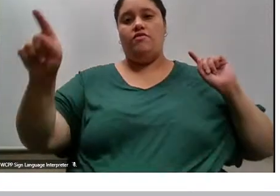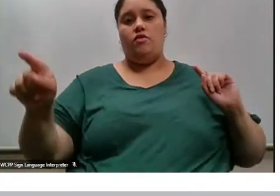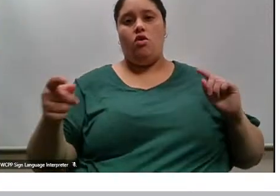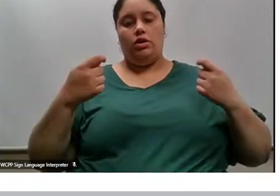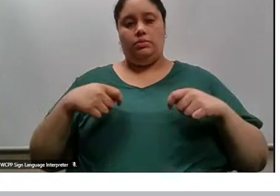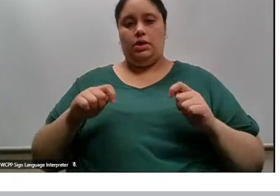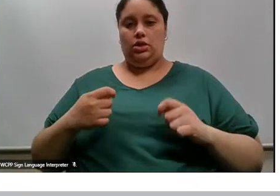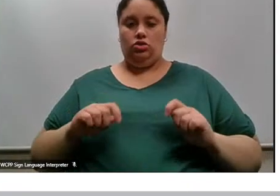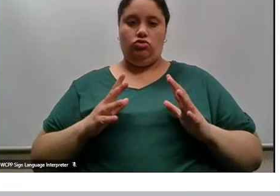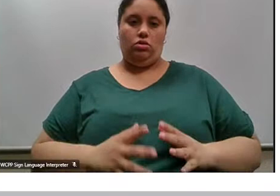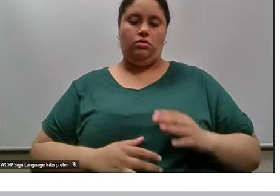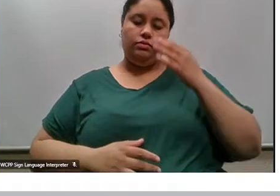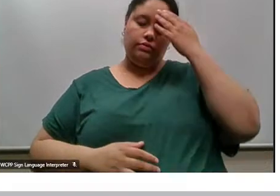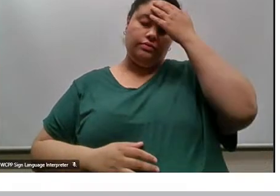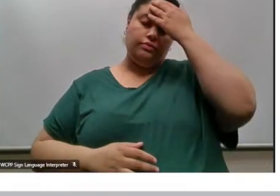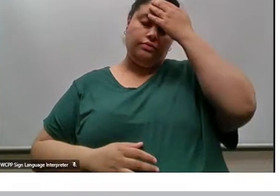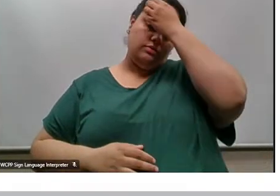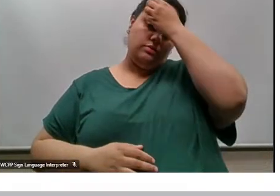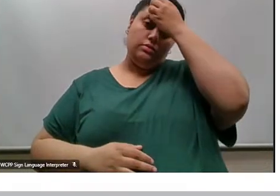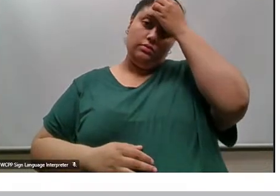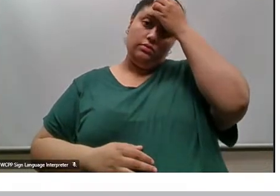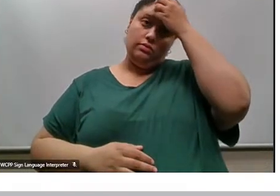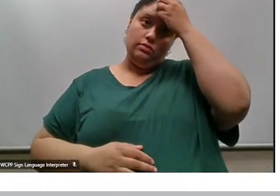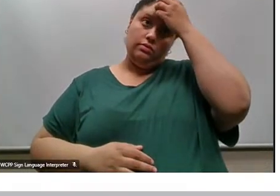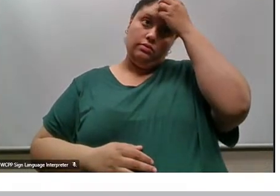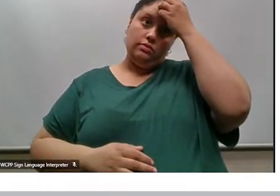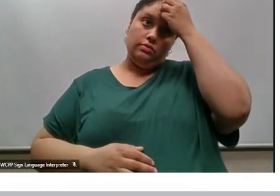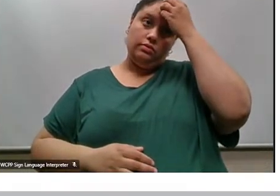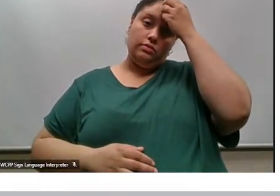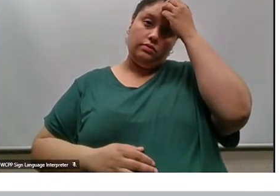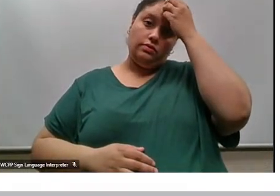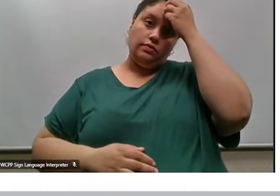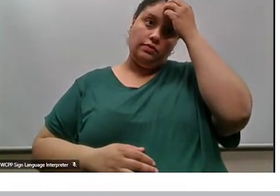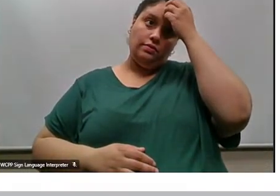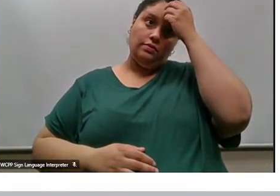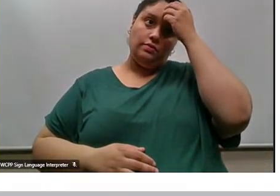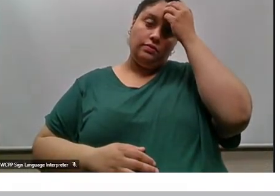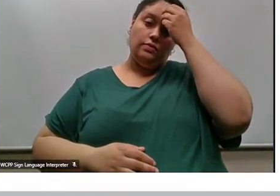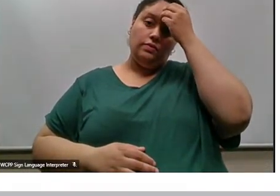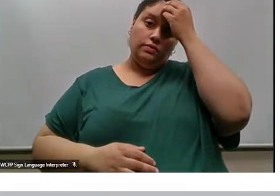expenditure. In terms of Ms. Crystal